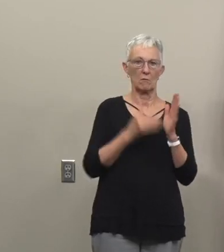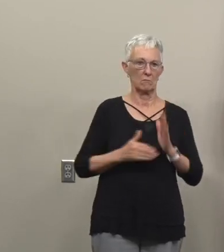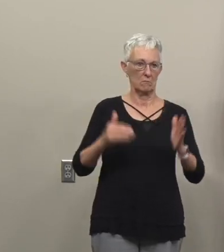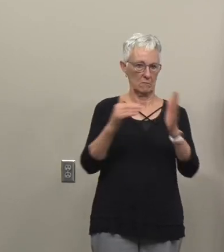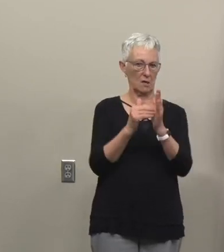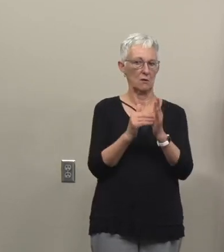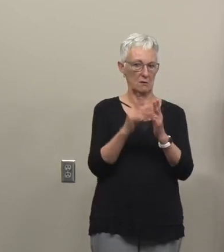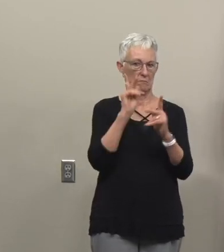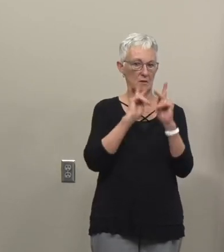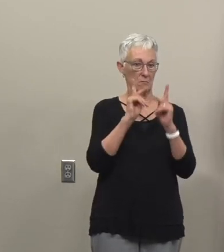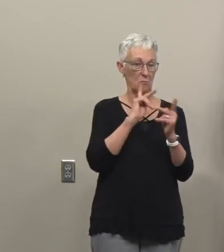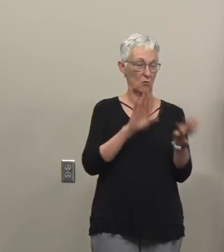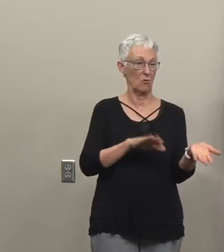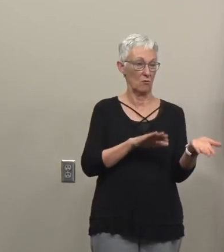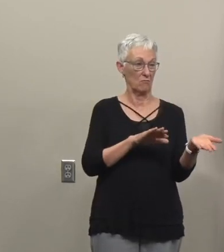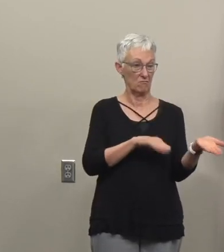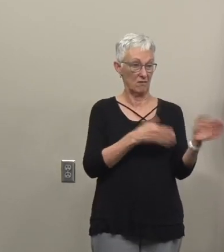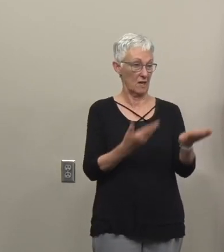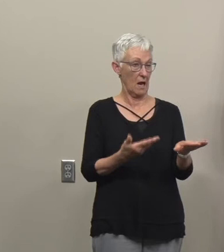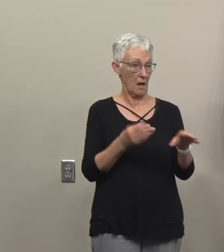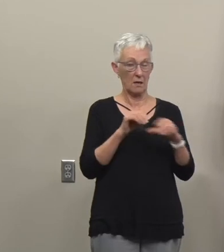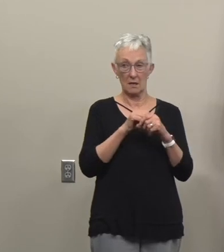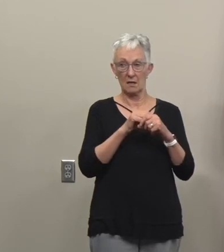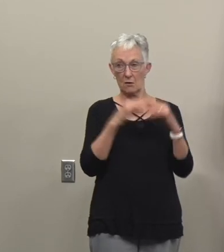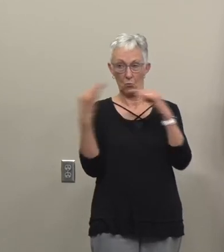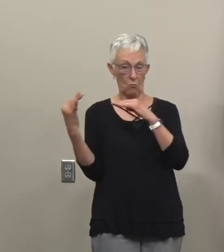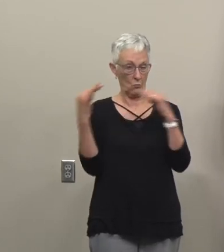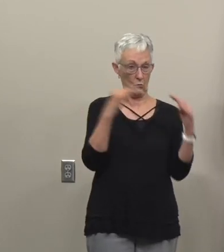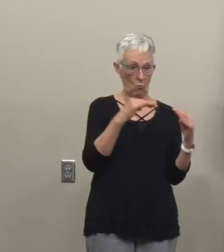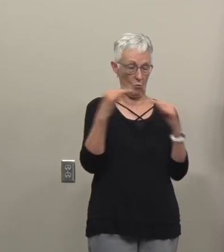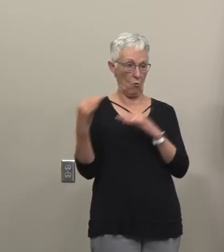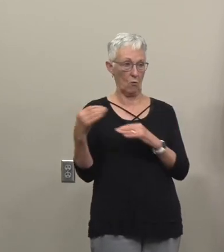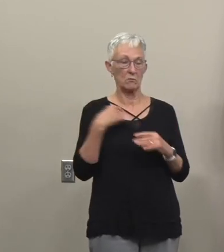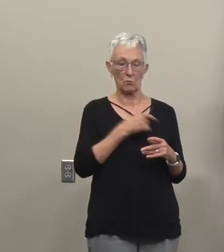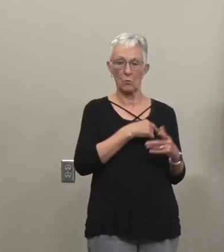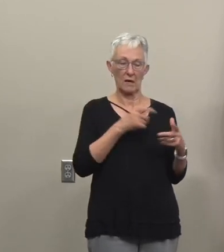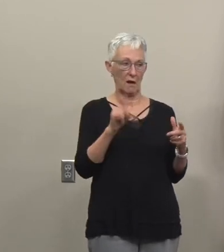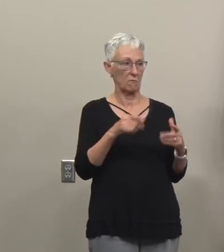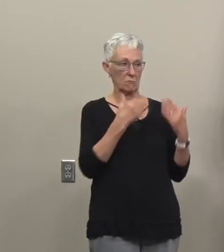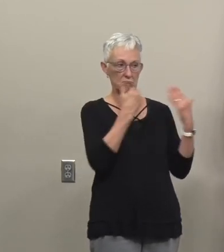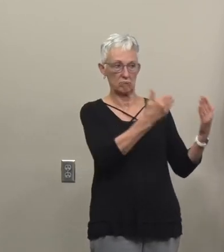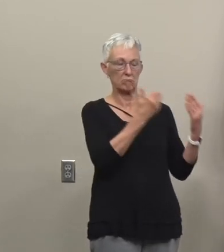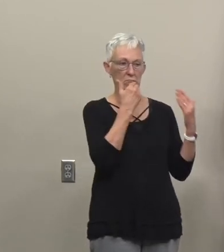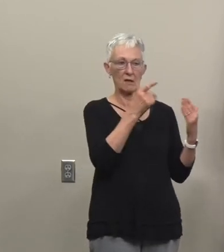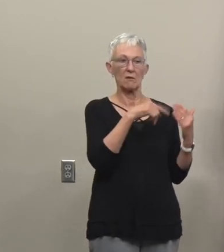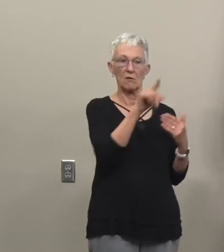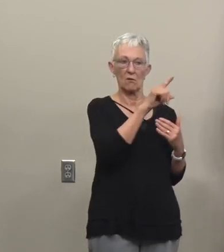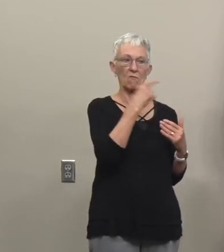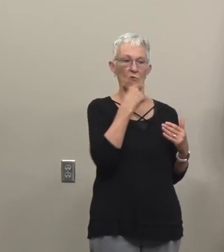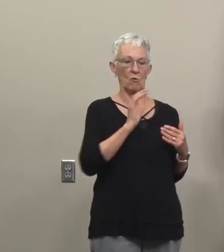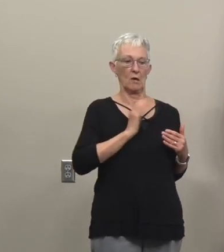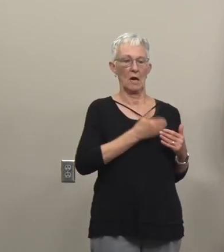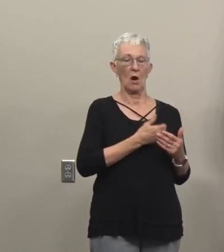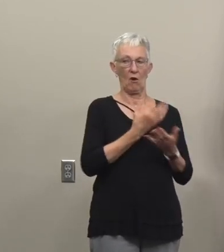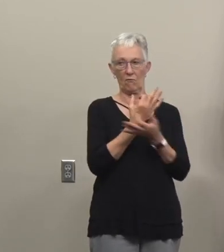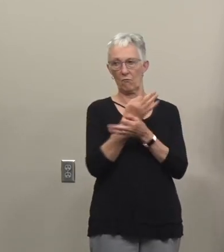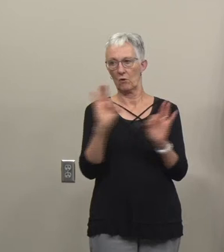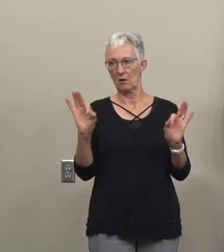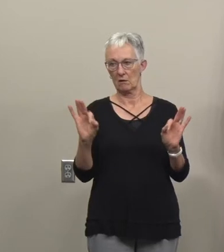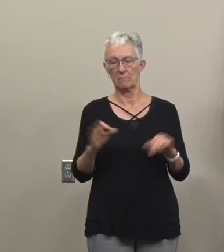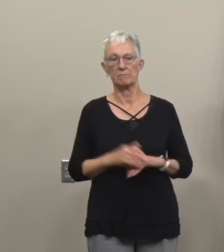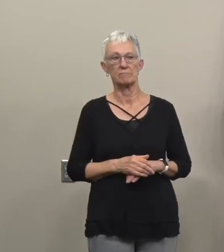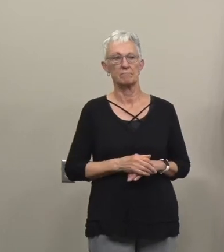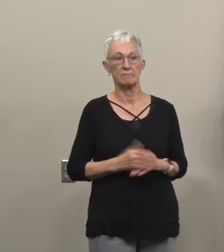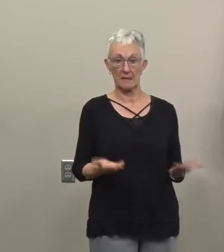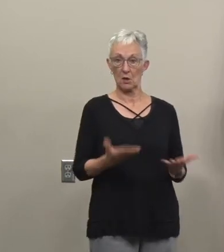as a country, and we have them to thank for much of what we hold dear today, not the least of which are our freedoms. In America,